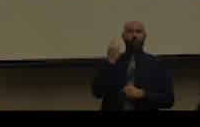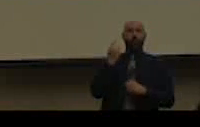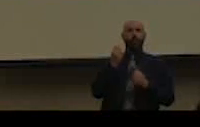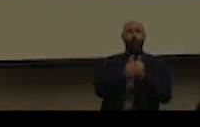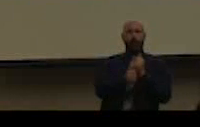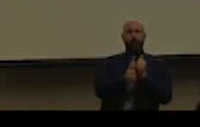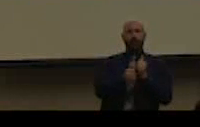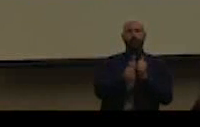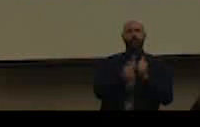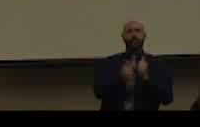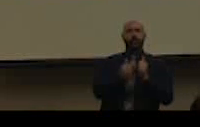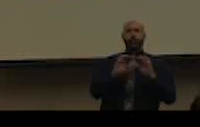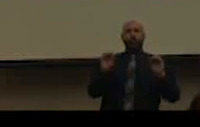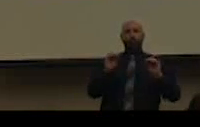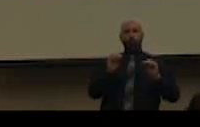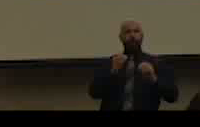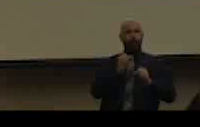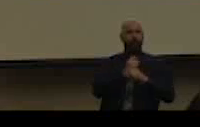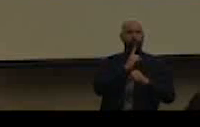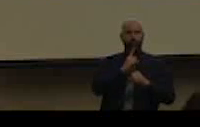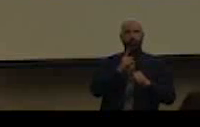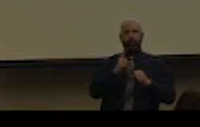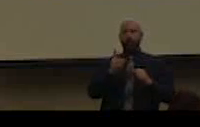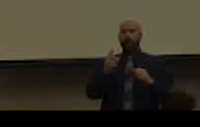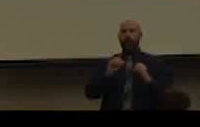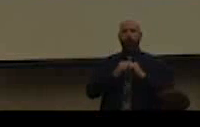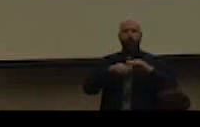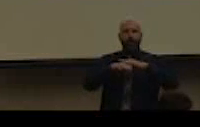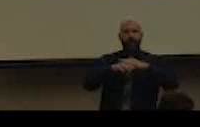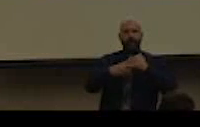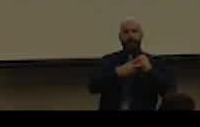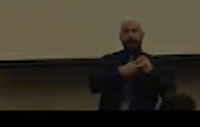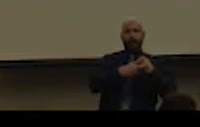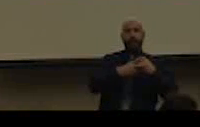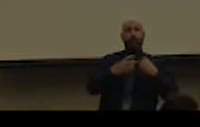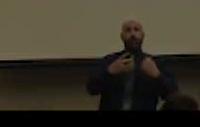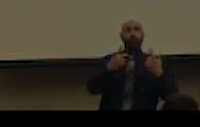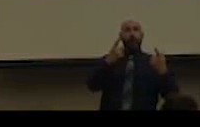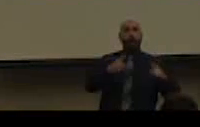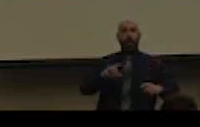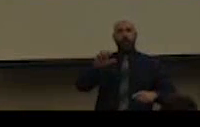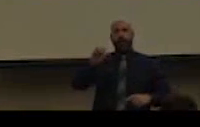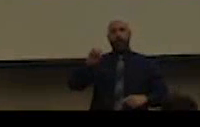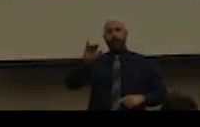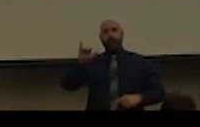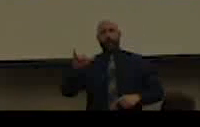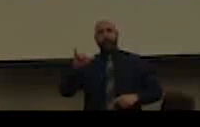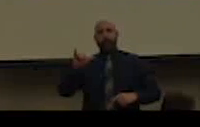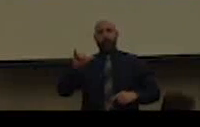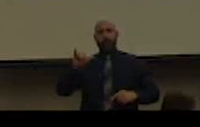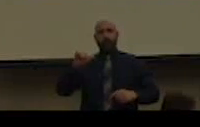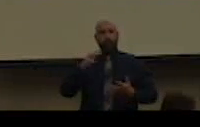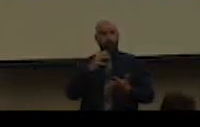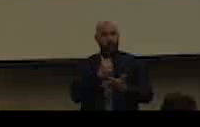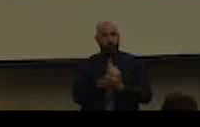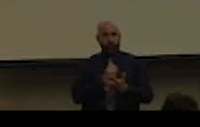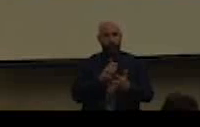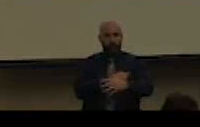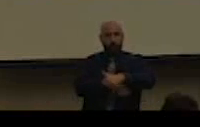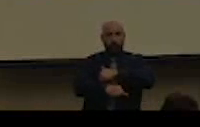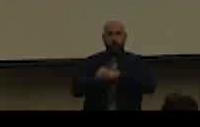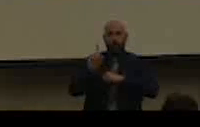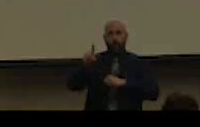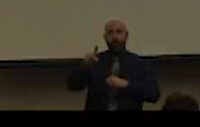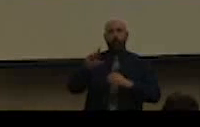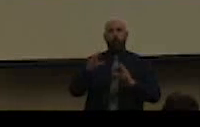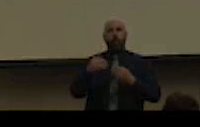and they throw their hands up in there and give up. Emmy took the initiative to go to Office of State Purchasing and link their website